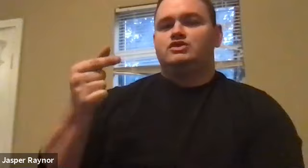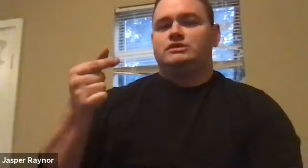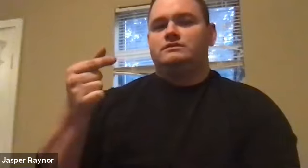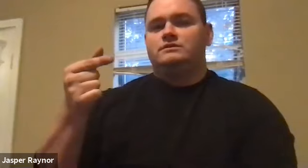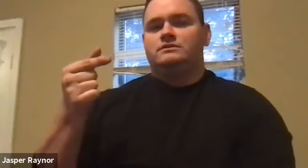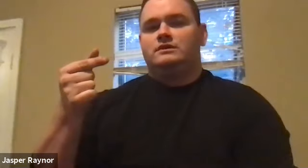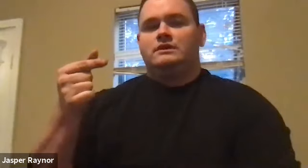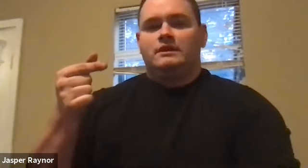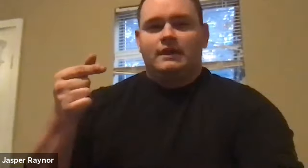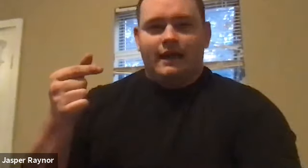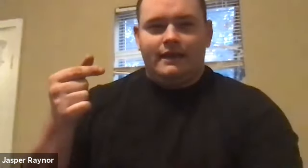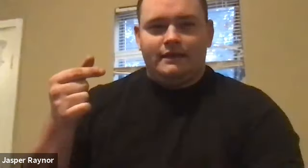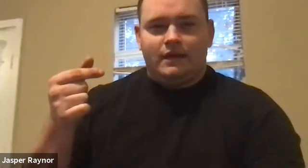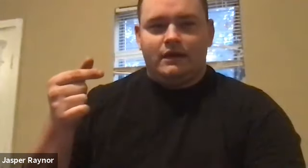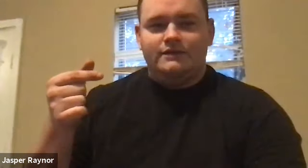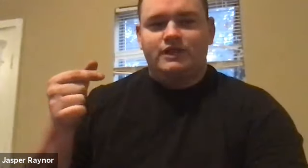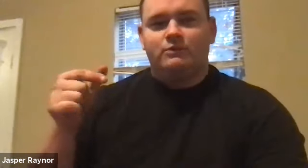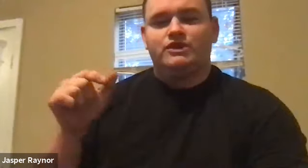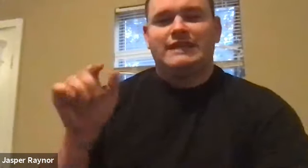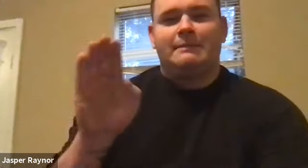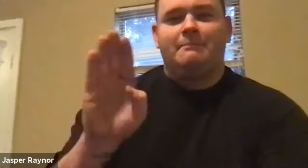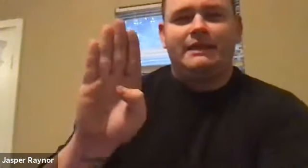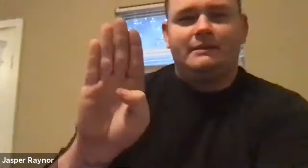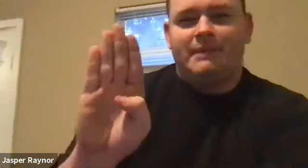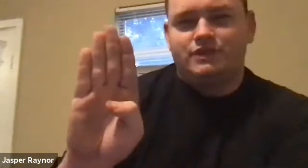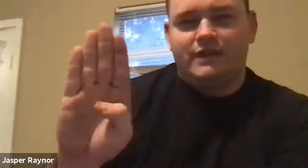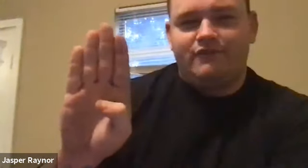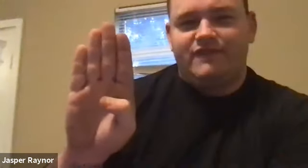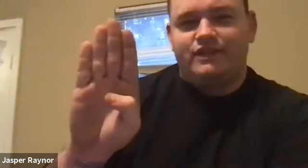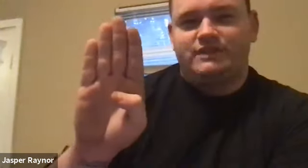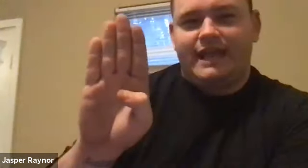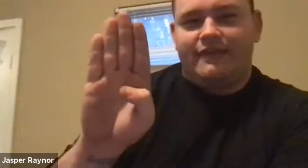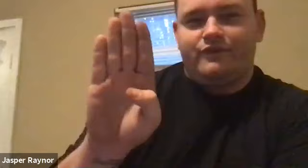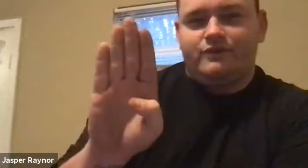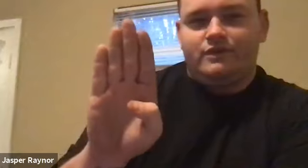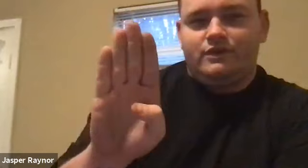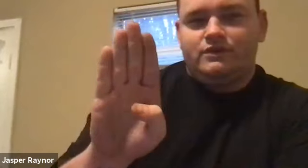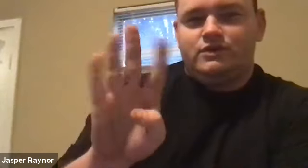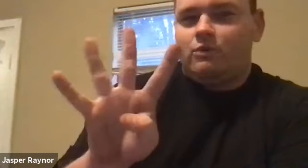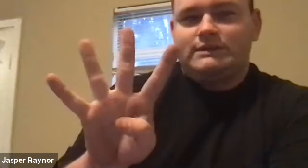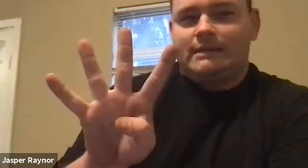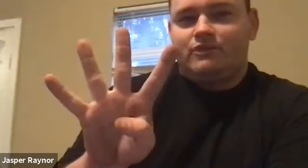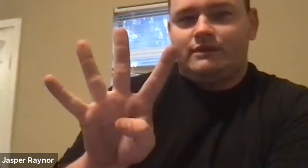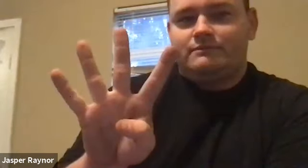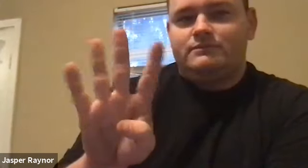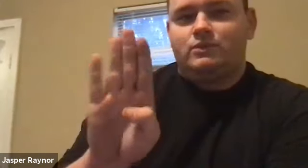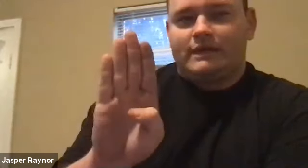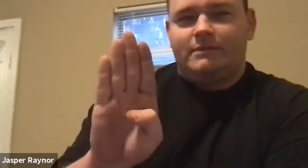B-I-G. And hey, Shannon, when you're signing B, make sure you have your fingers together. You don't want to separate them. You want to keep them